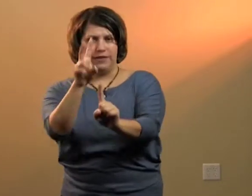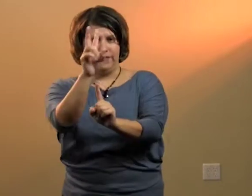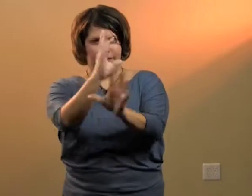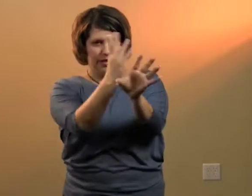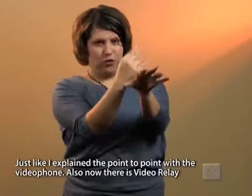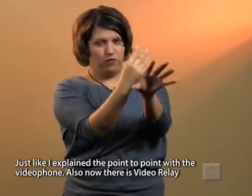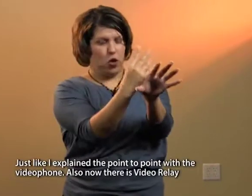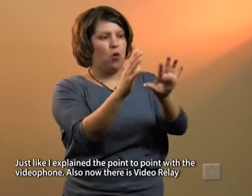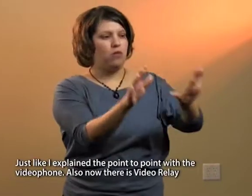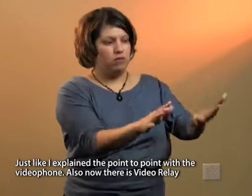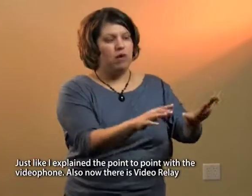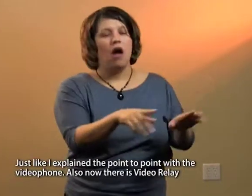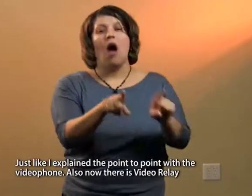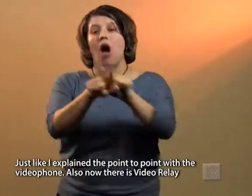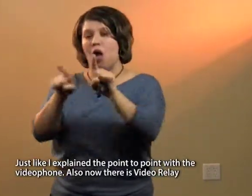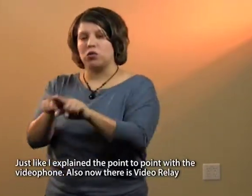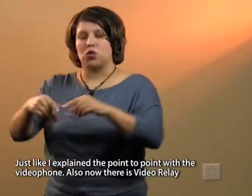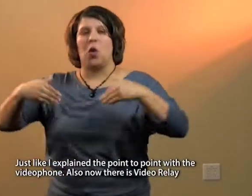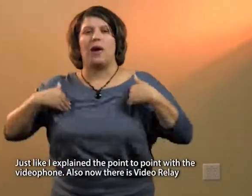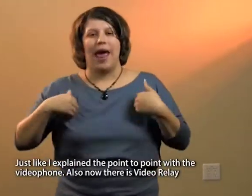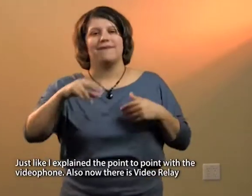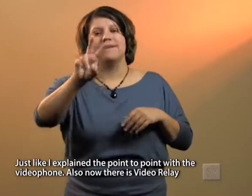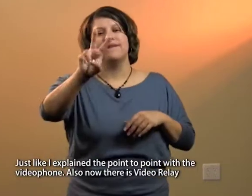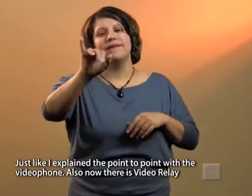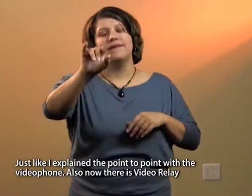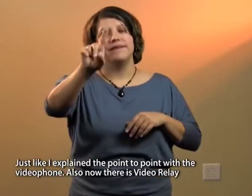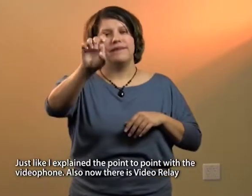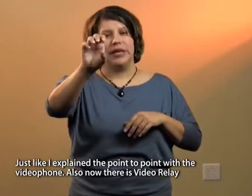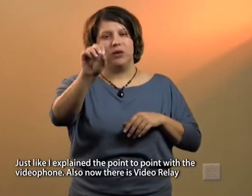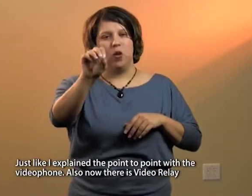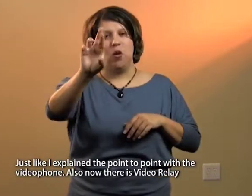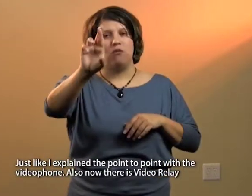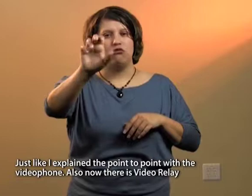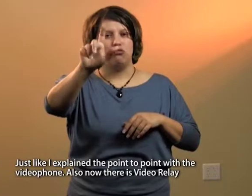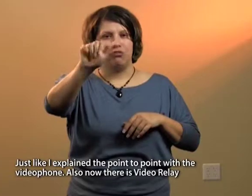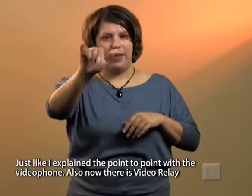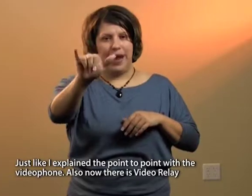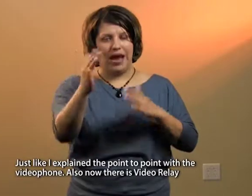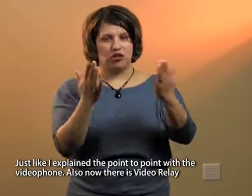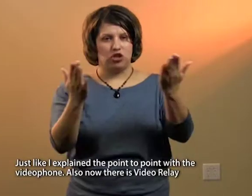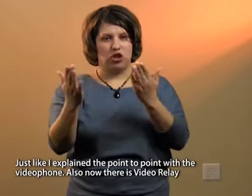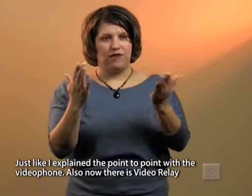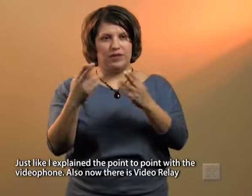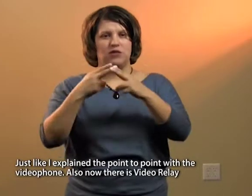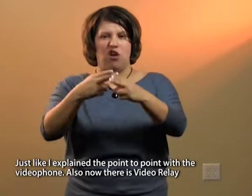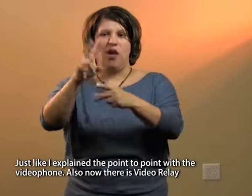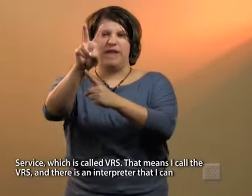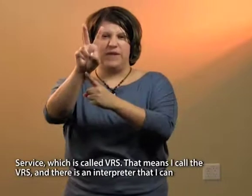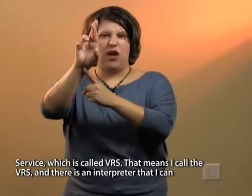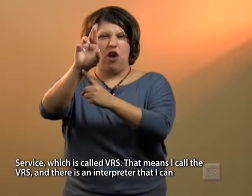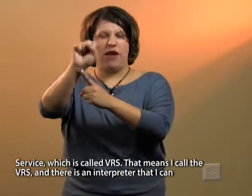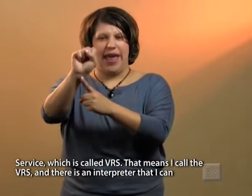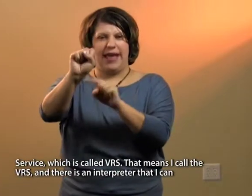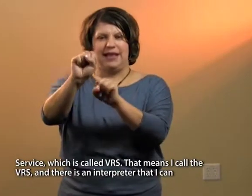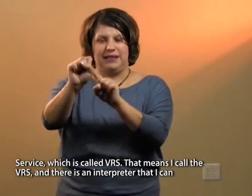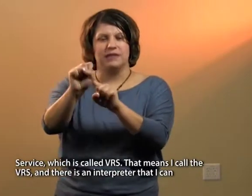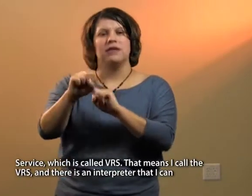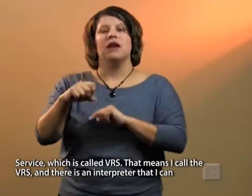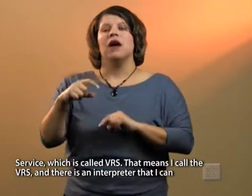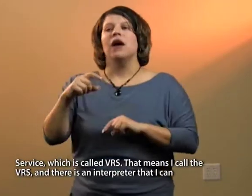and just like i explained the point to point with the video phone but also now there's video relay service which is called